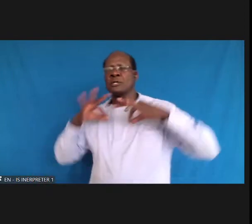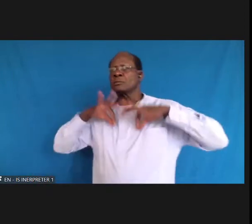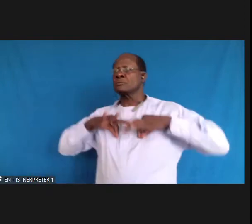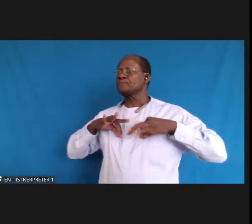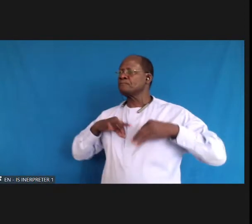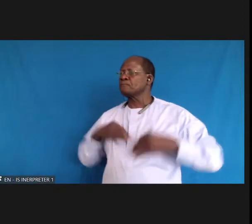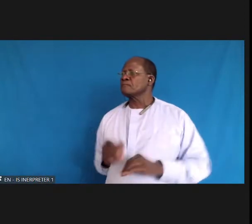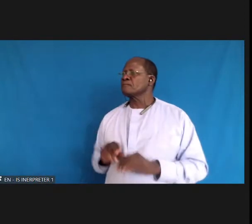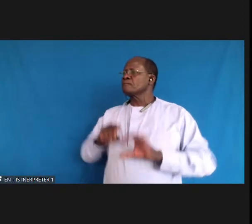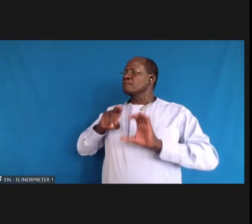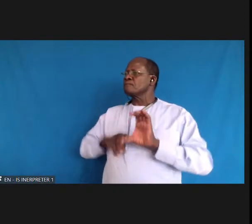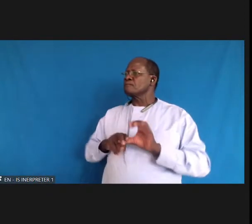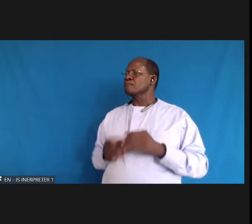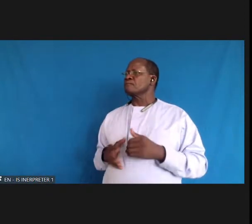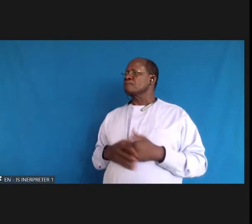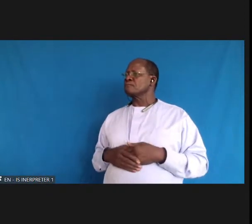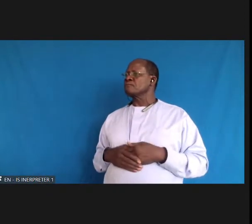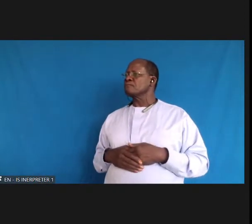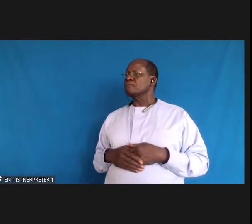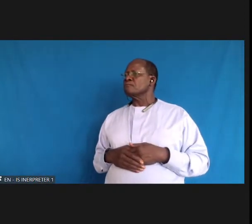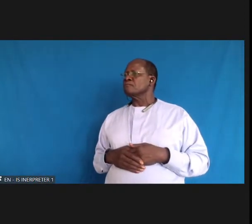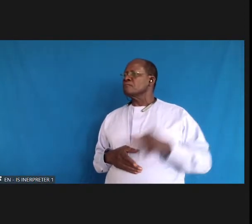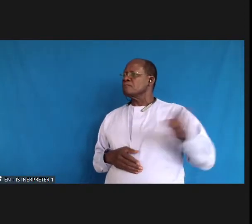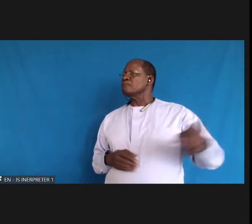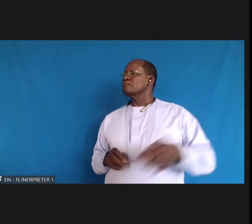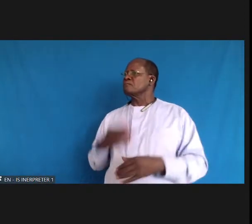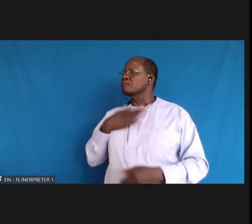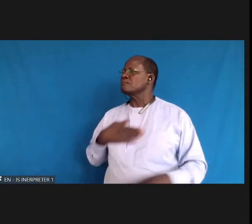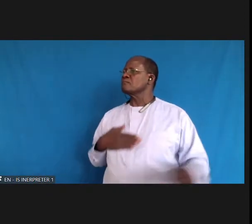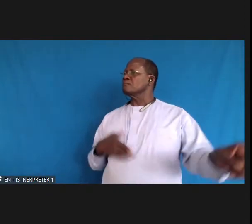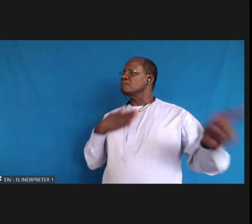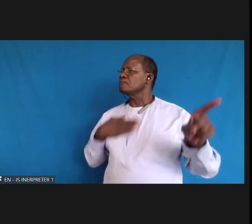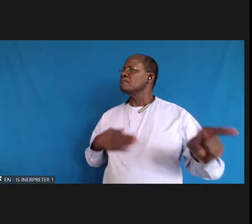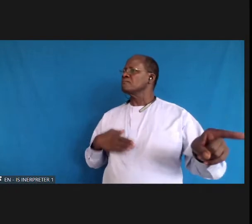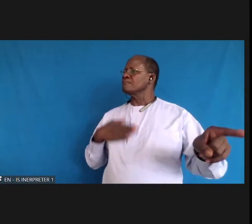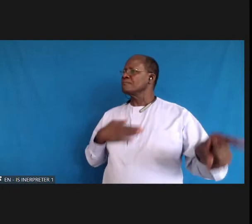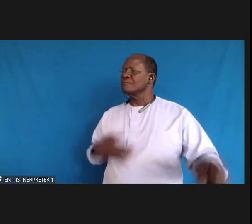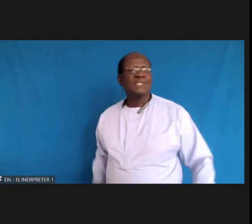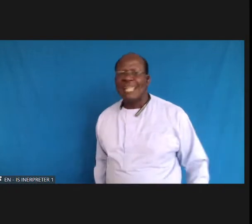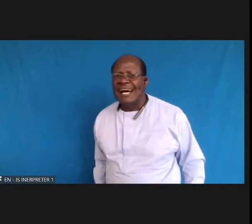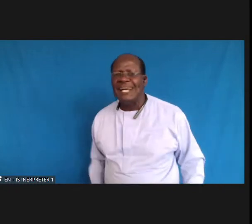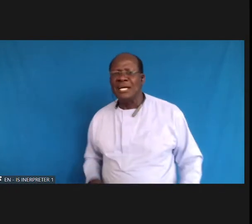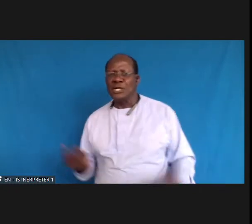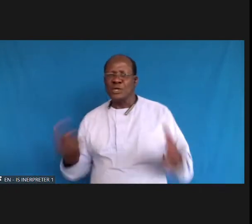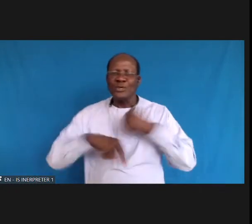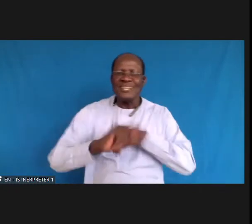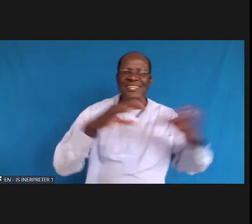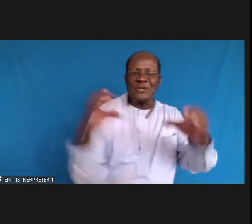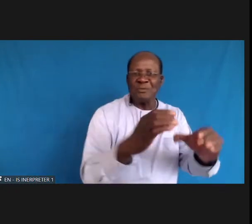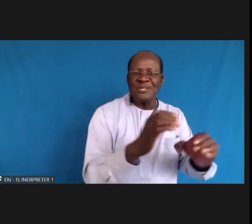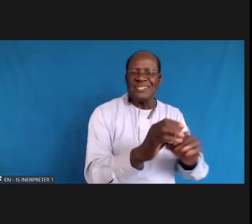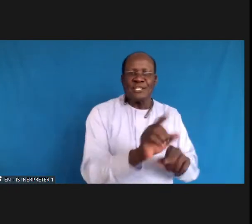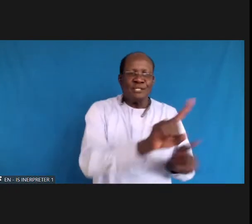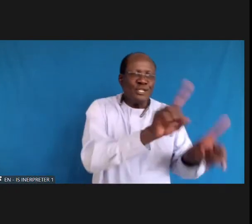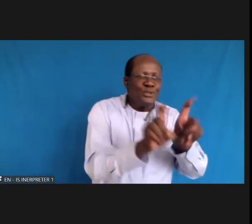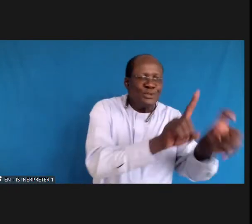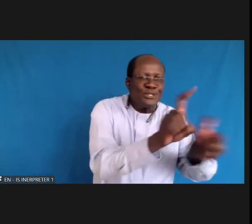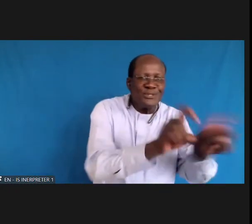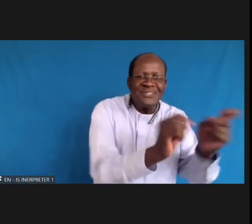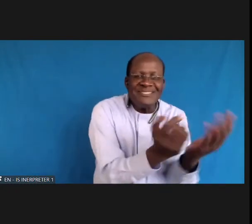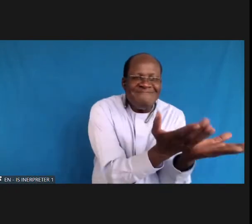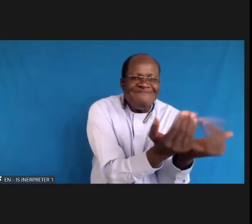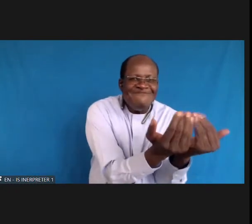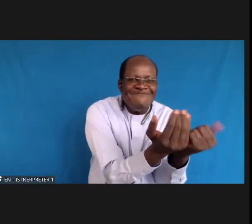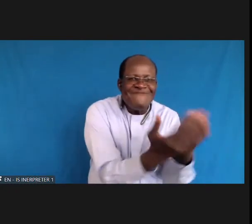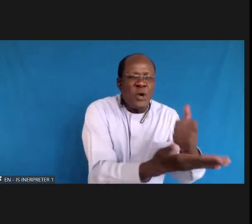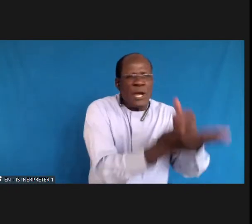these people need this thing. I think these people need this thing. We are going into the community to talk to them. So we want to consult you. What are the things that you think